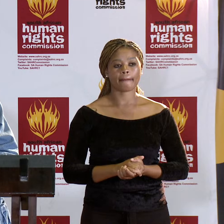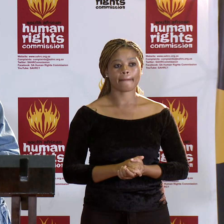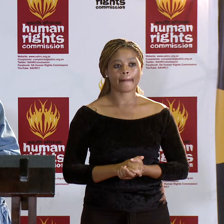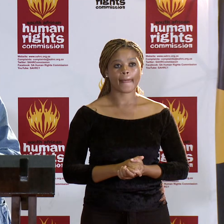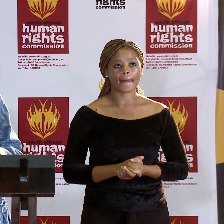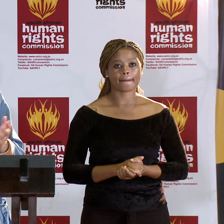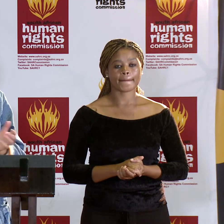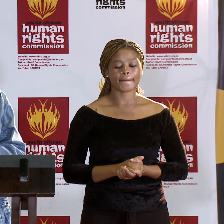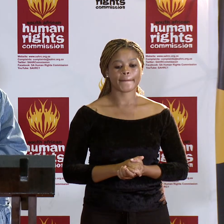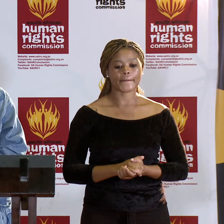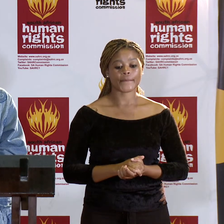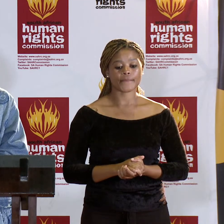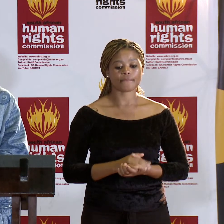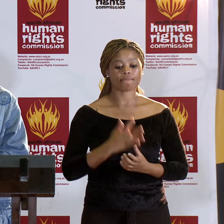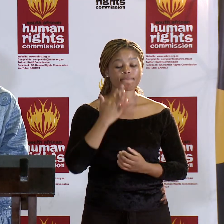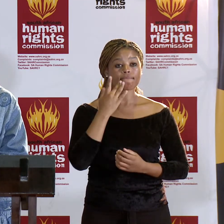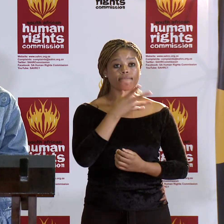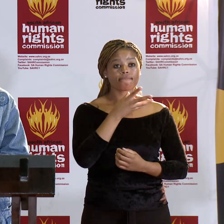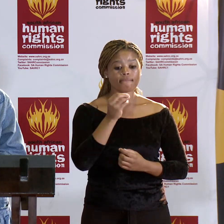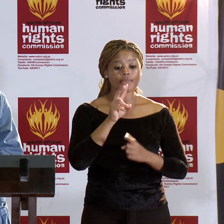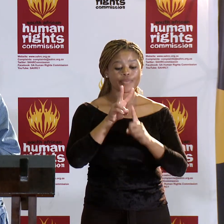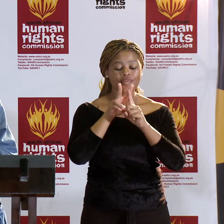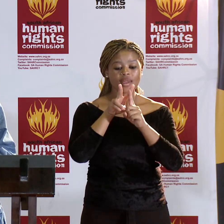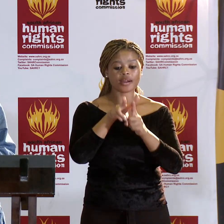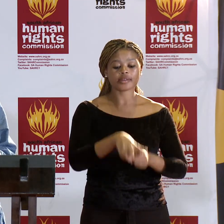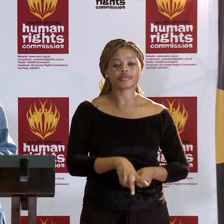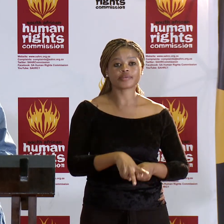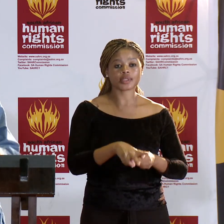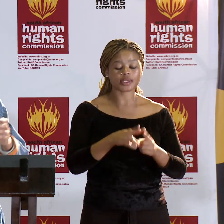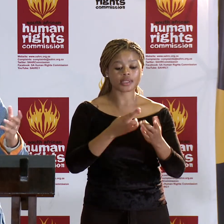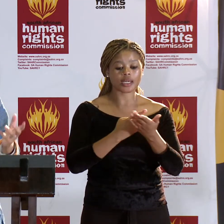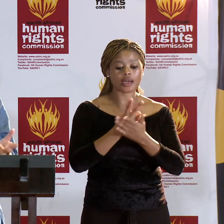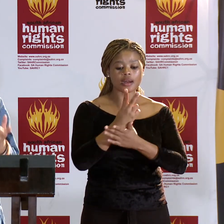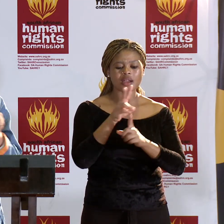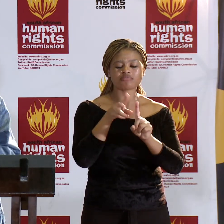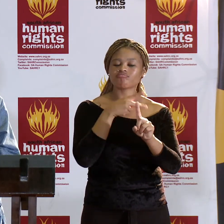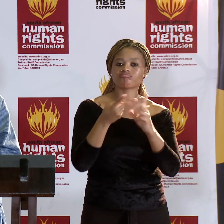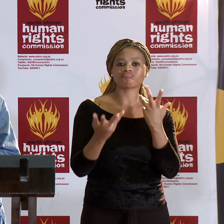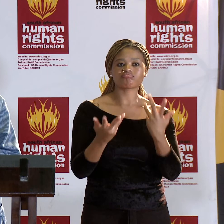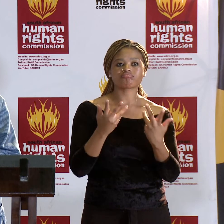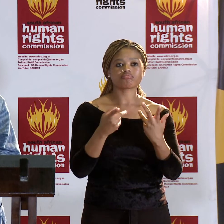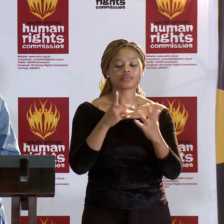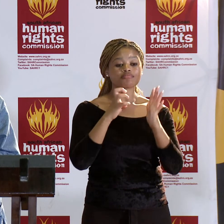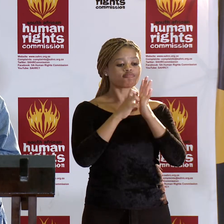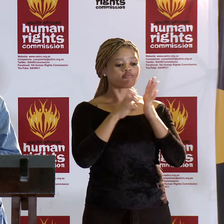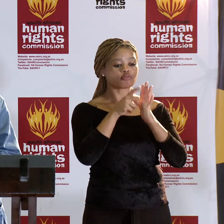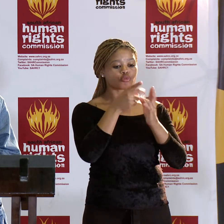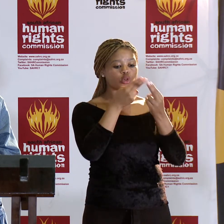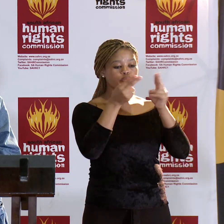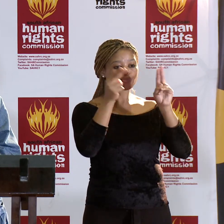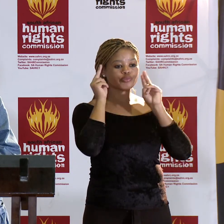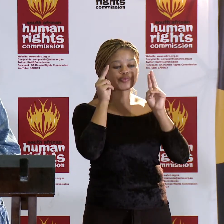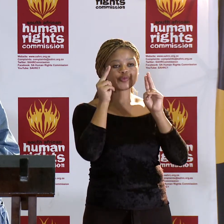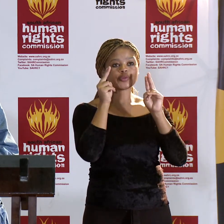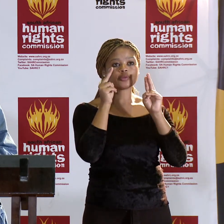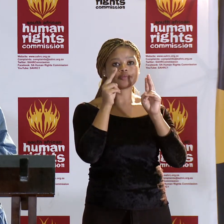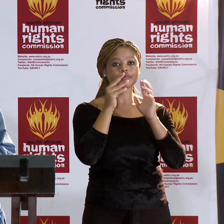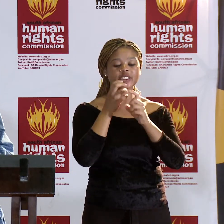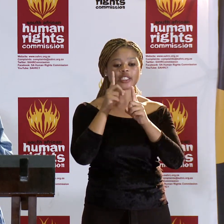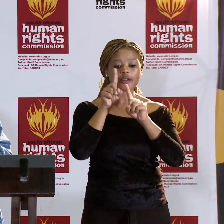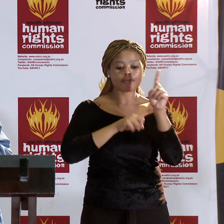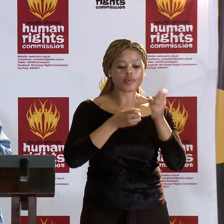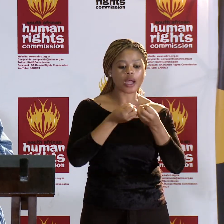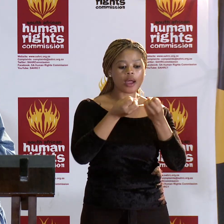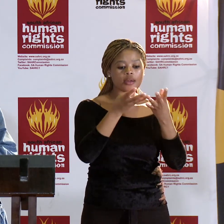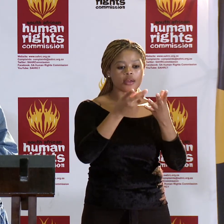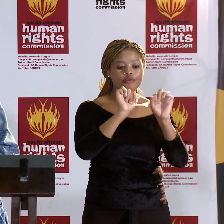So when you are a victim of real or perceived rights violations, say, for example, your university fails to give you